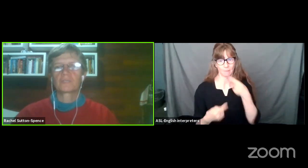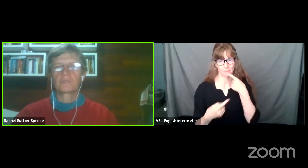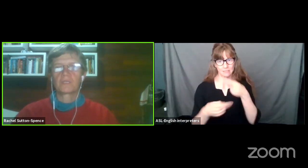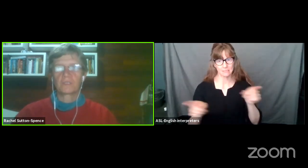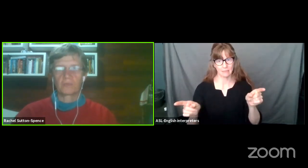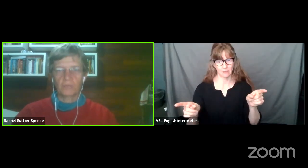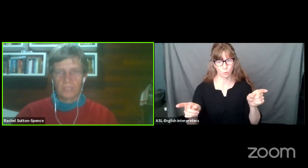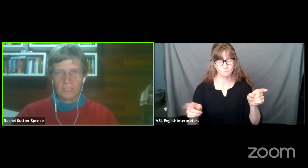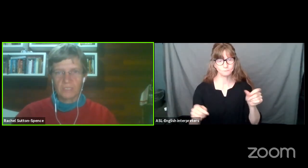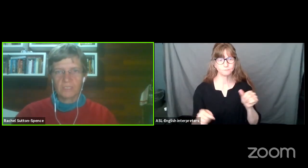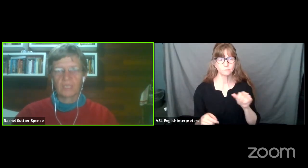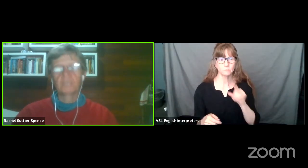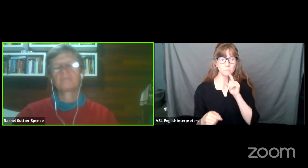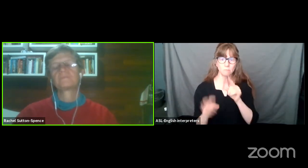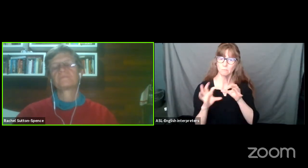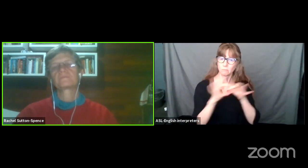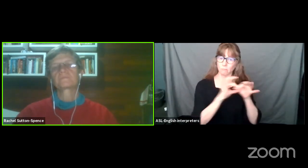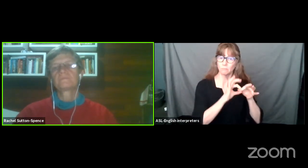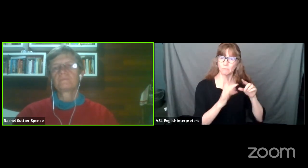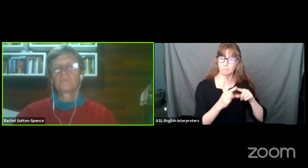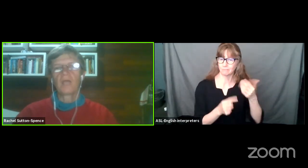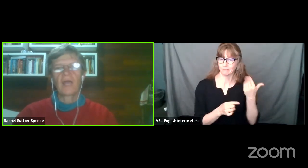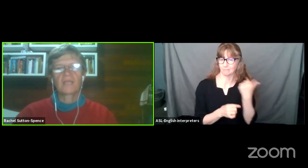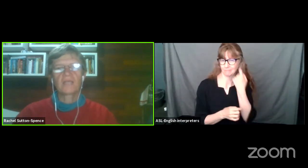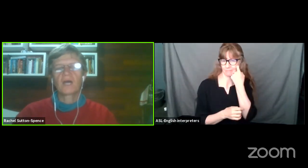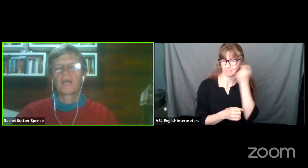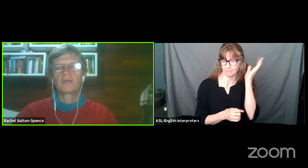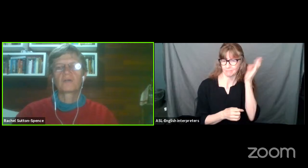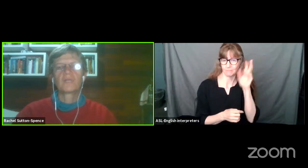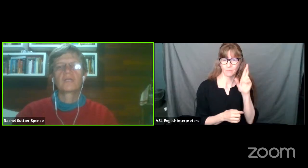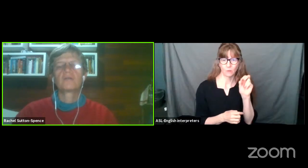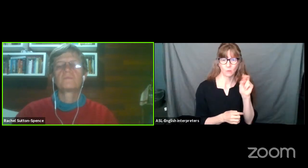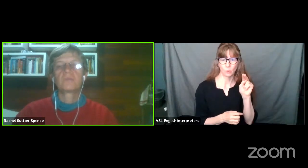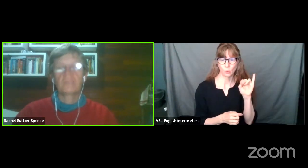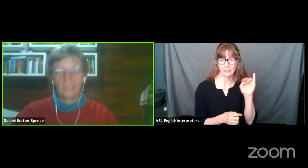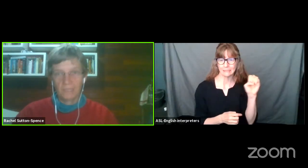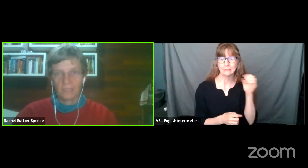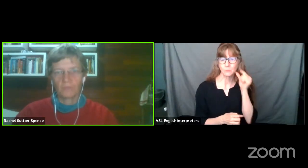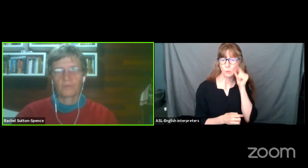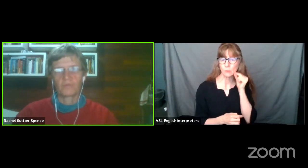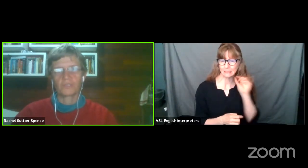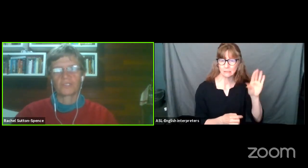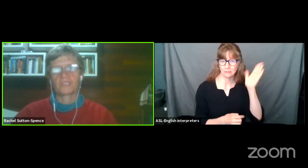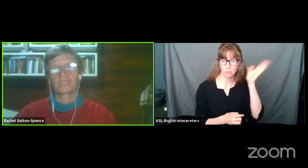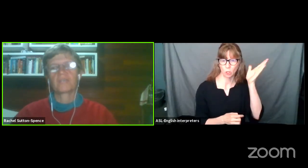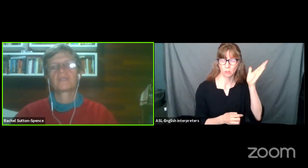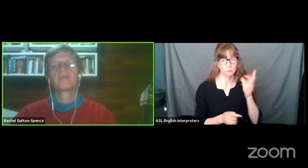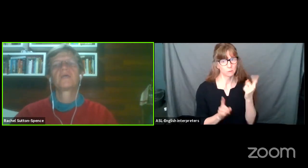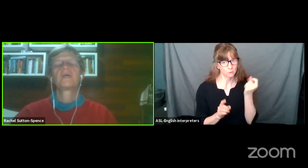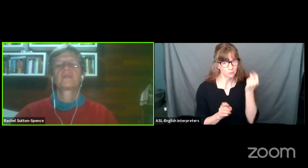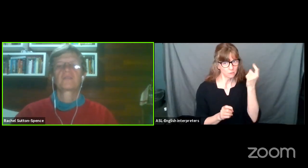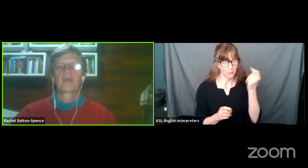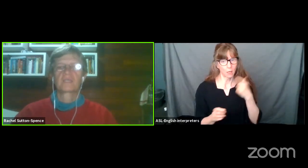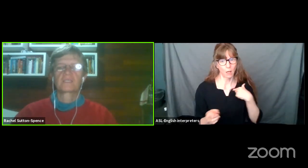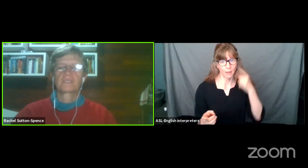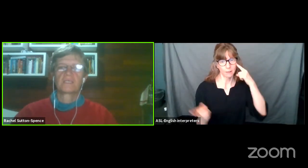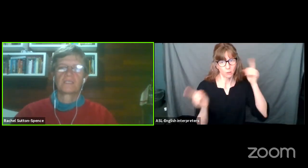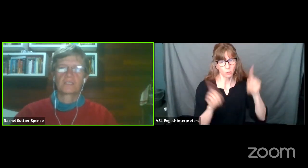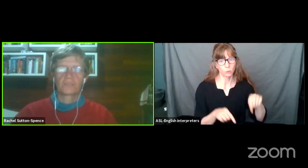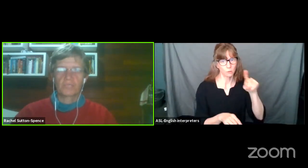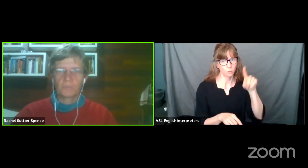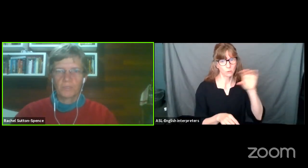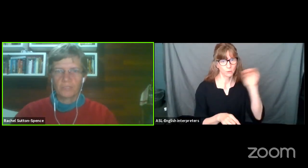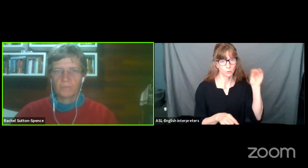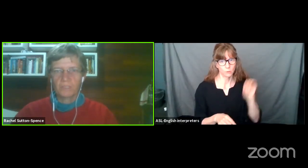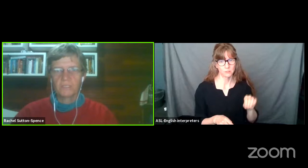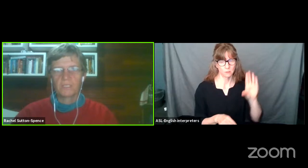to something that Ronice said, and I agree completely with what she said, that it's